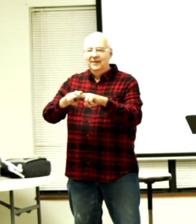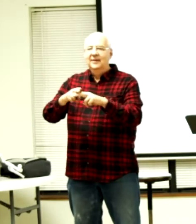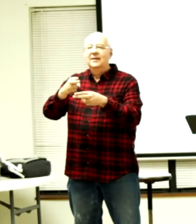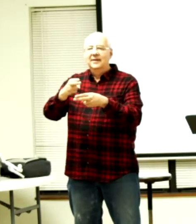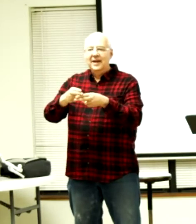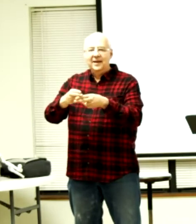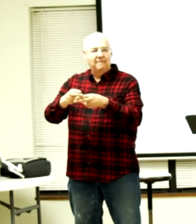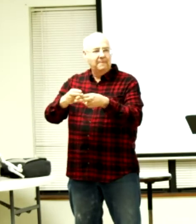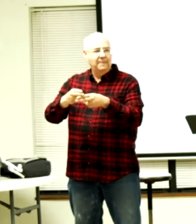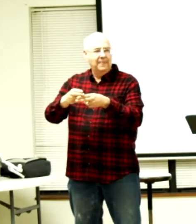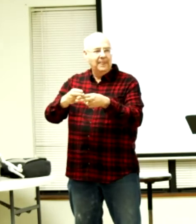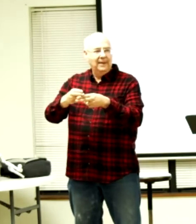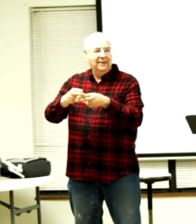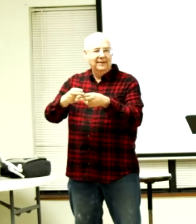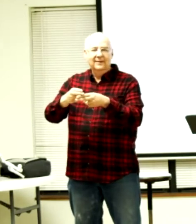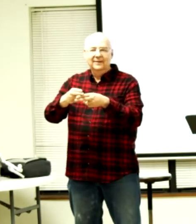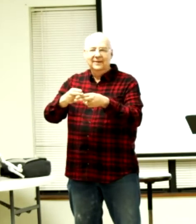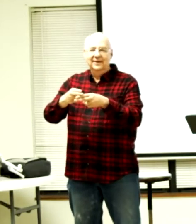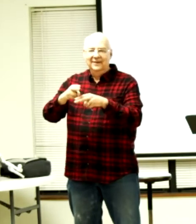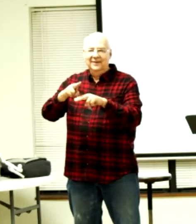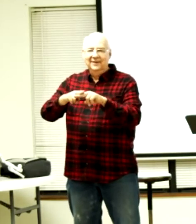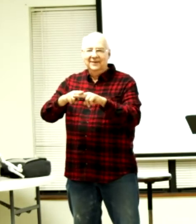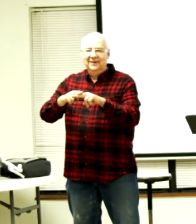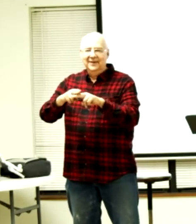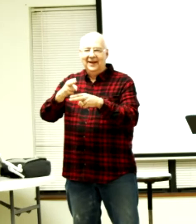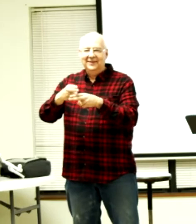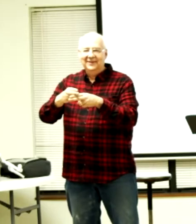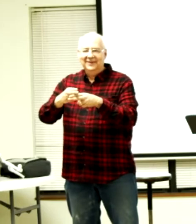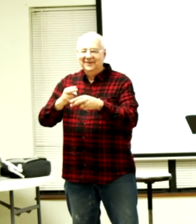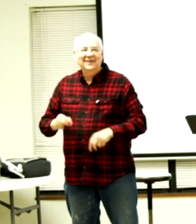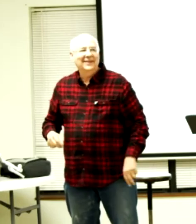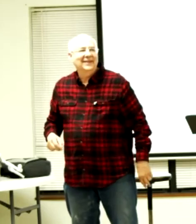Sit. name. So that's like. Yeah. That's just one.